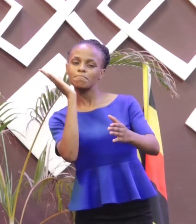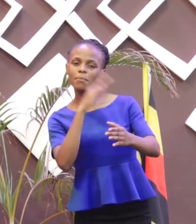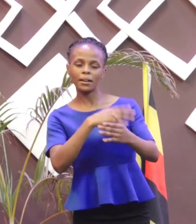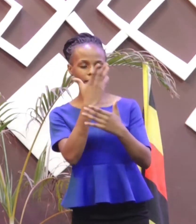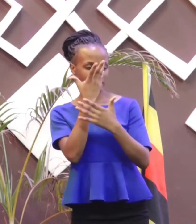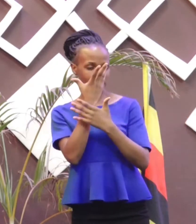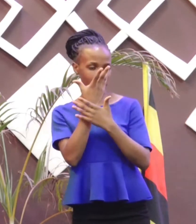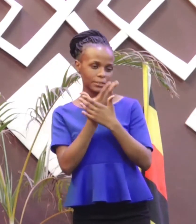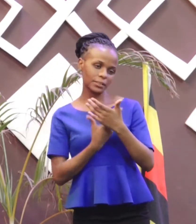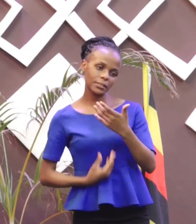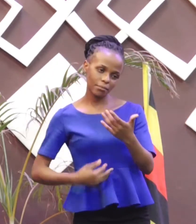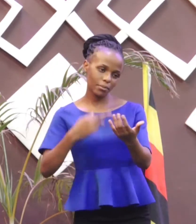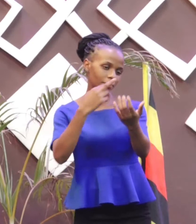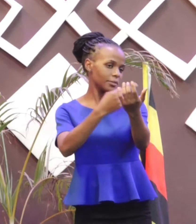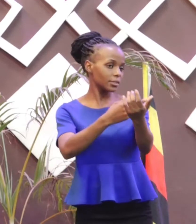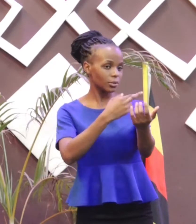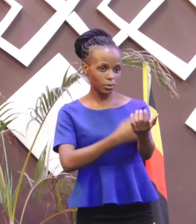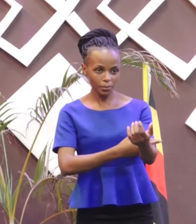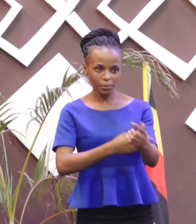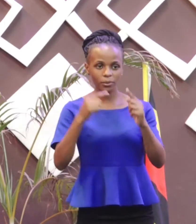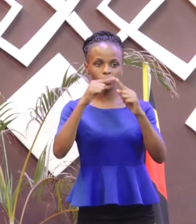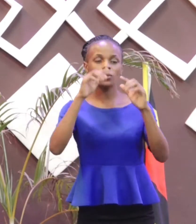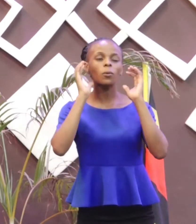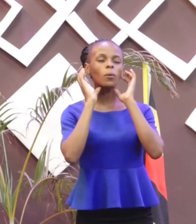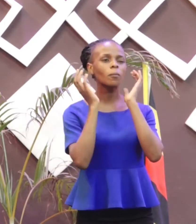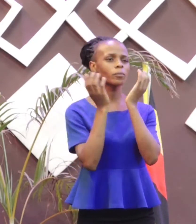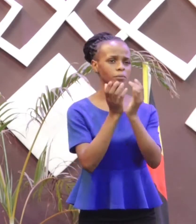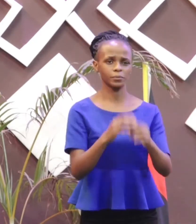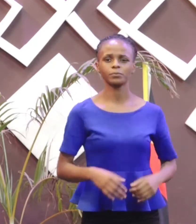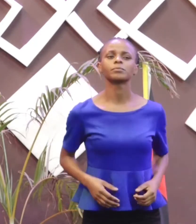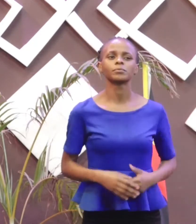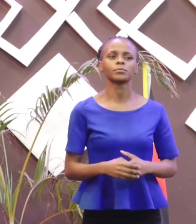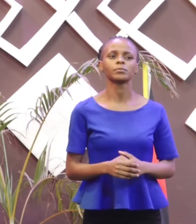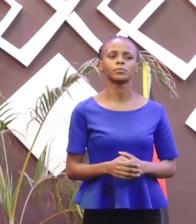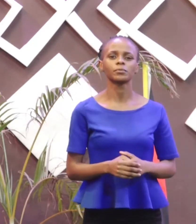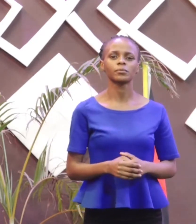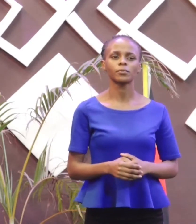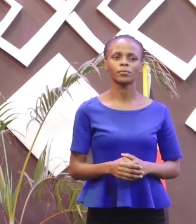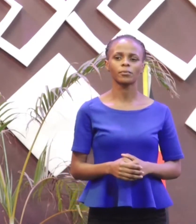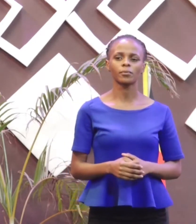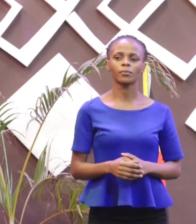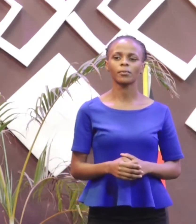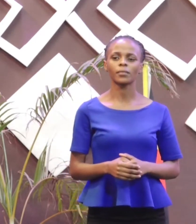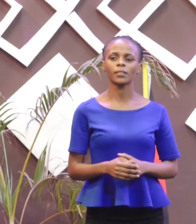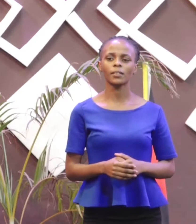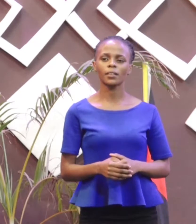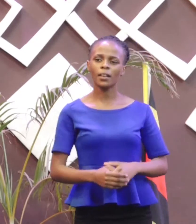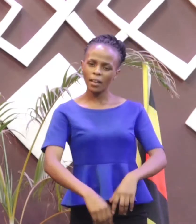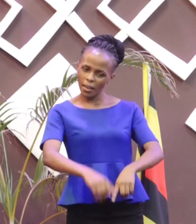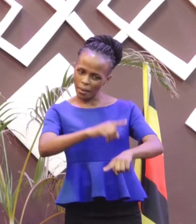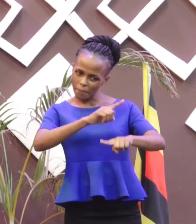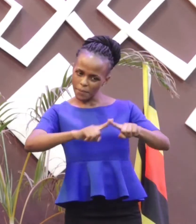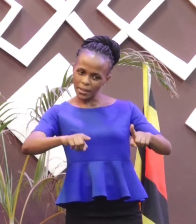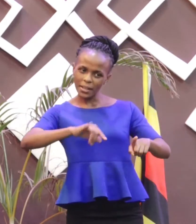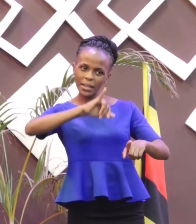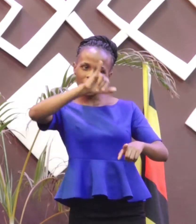Naye ekumi kubano ekumi n'ababiri baleta report nga ye malamu amaanyi. But